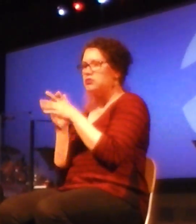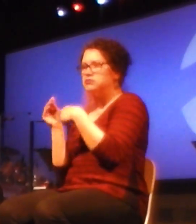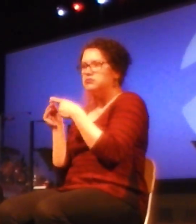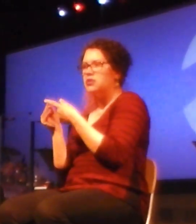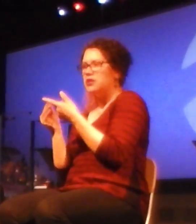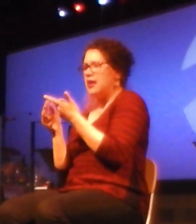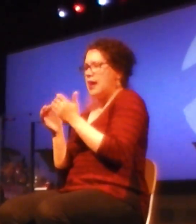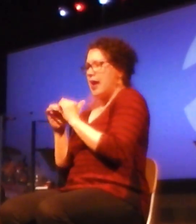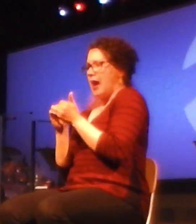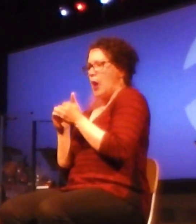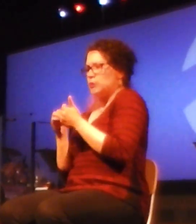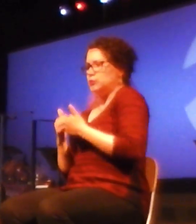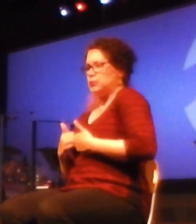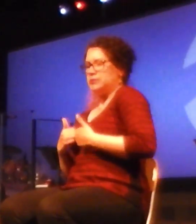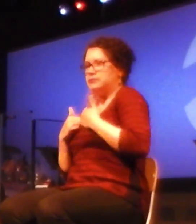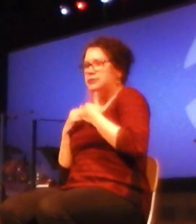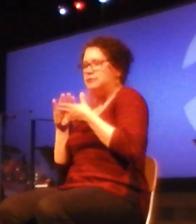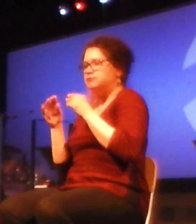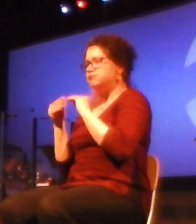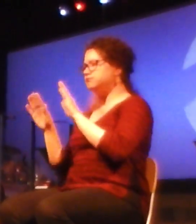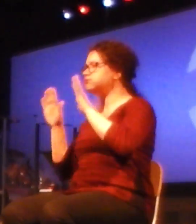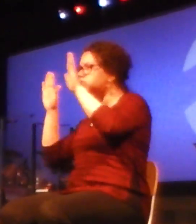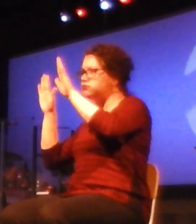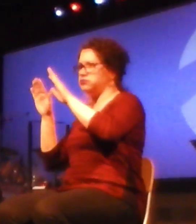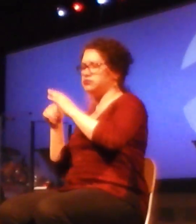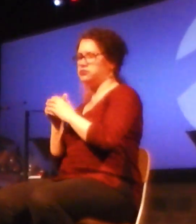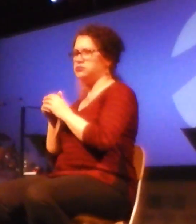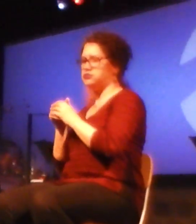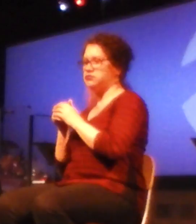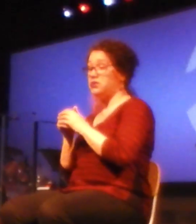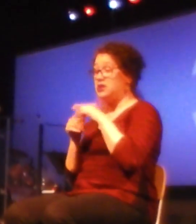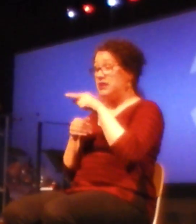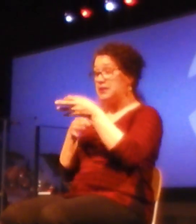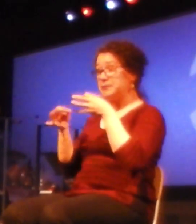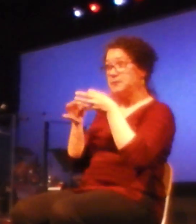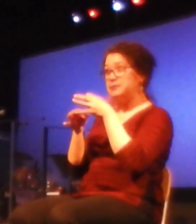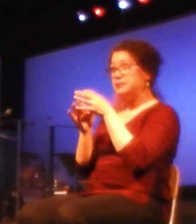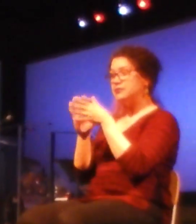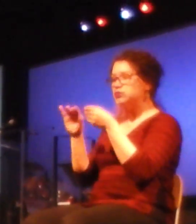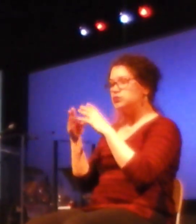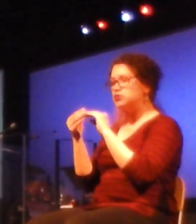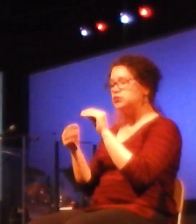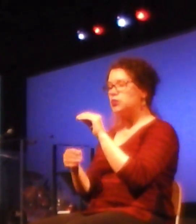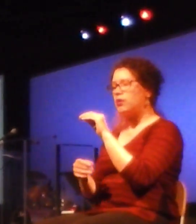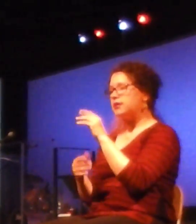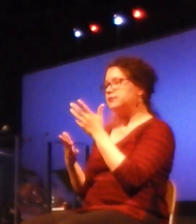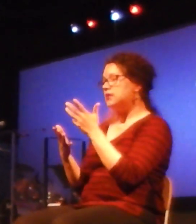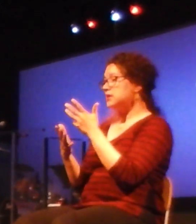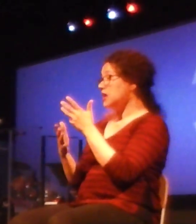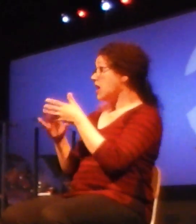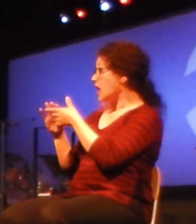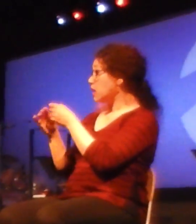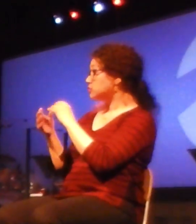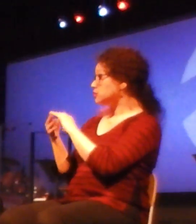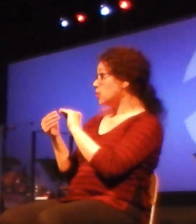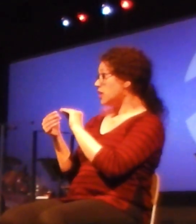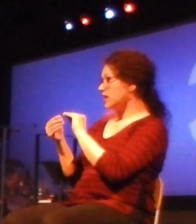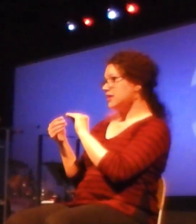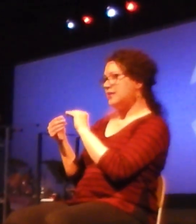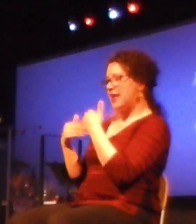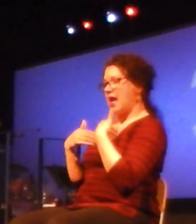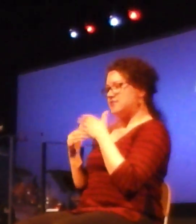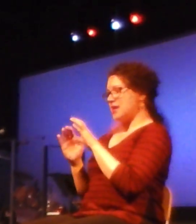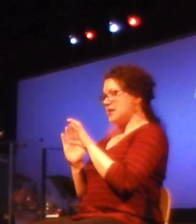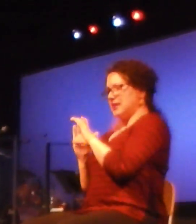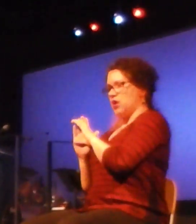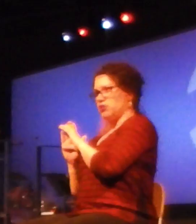And the definition of story that he uses is he says that a story is a character who wants something and